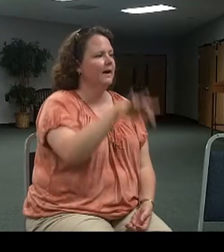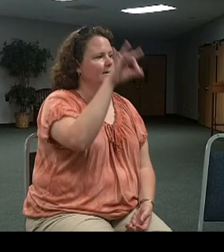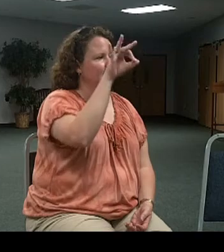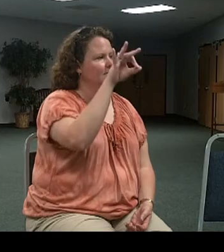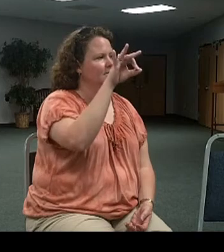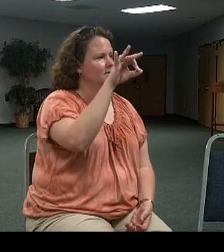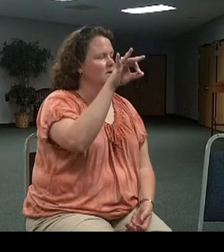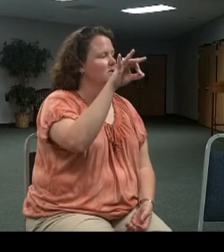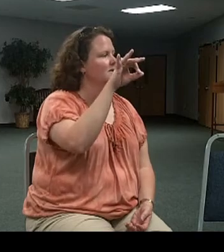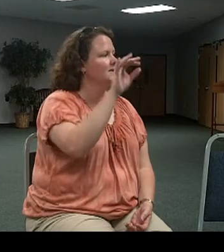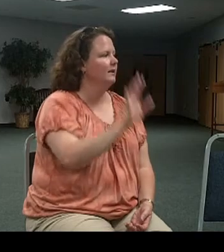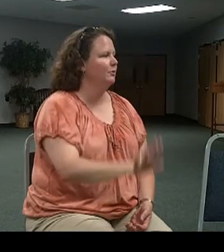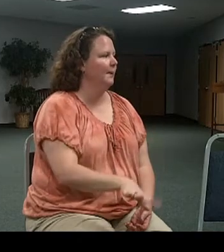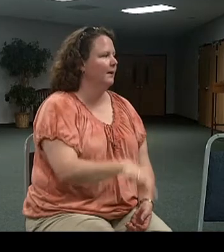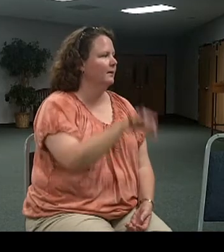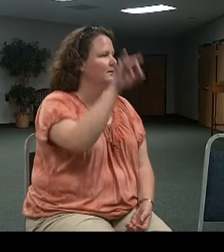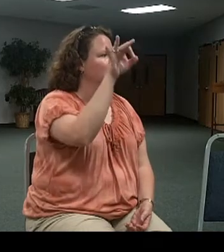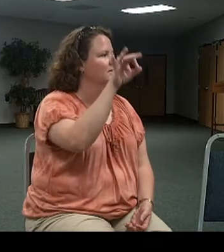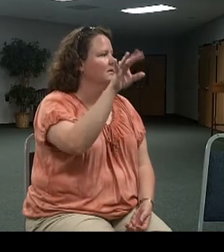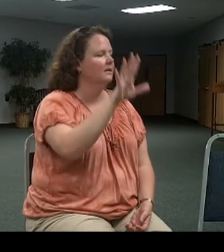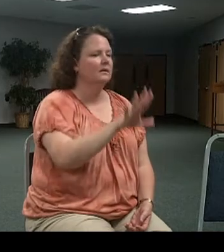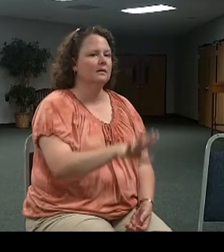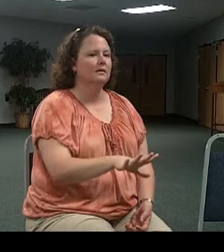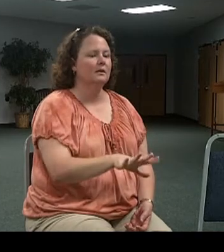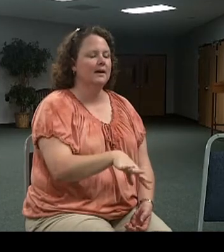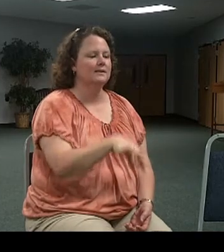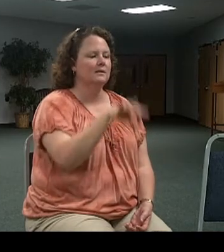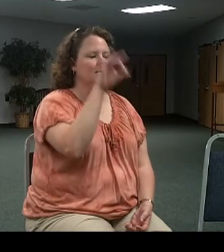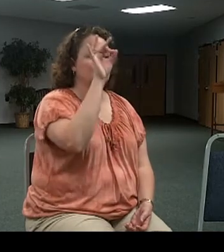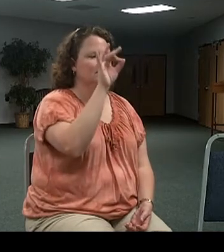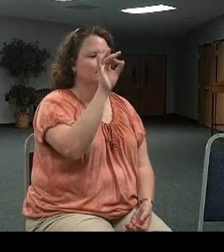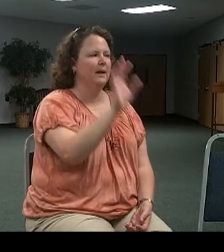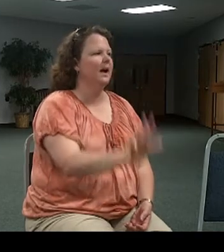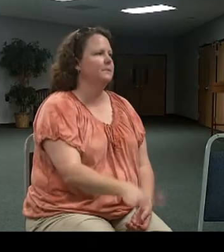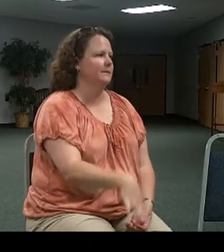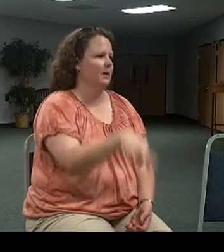Find. It's also the sign for pick. As in pick up something.